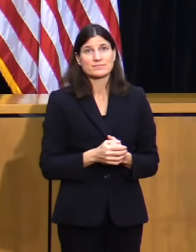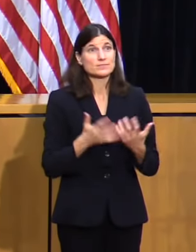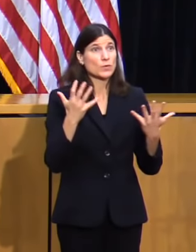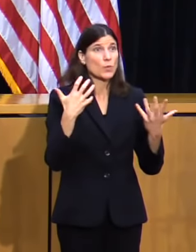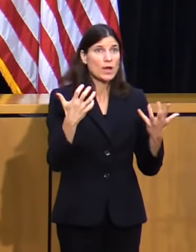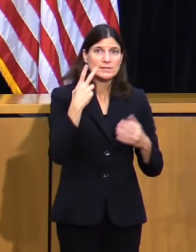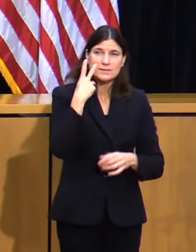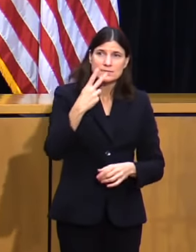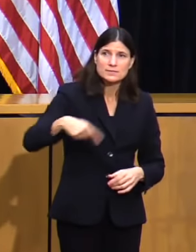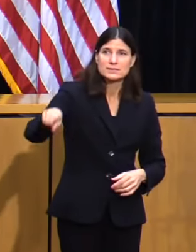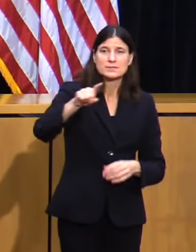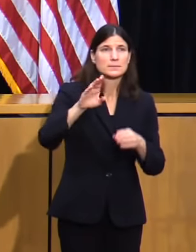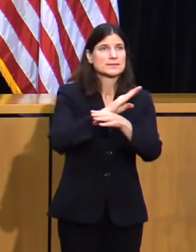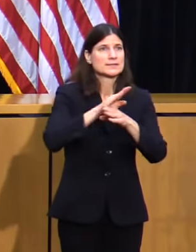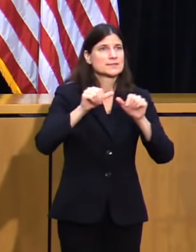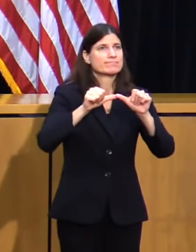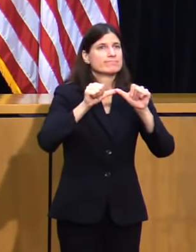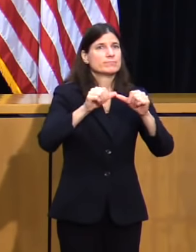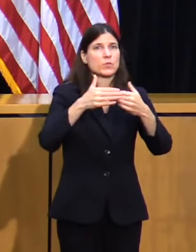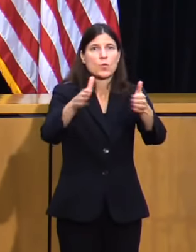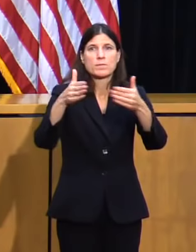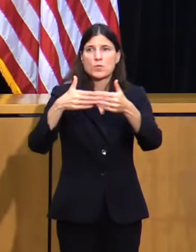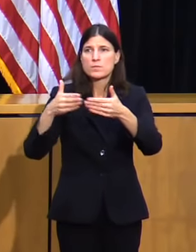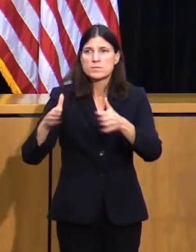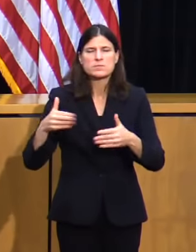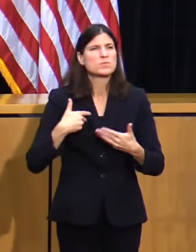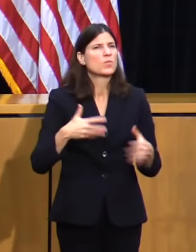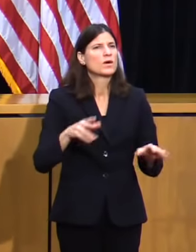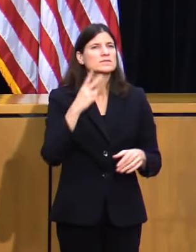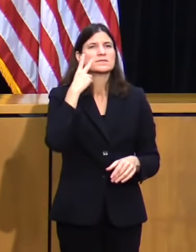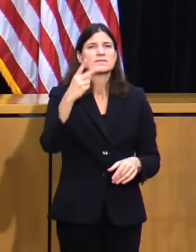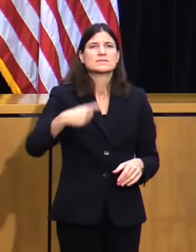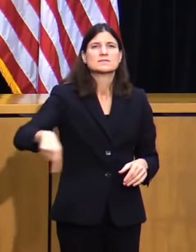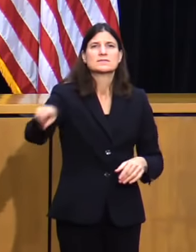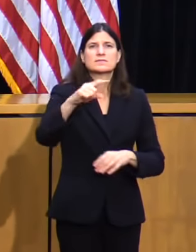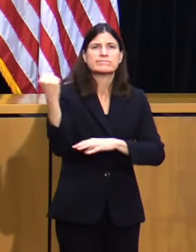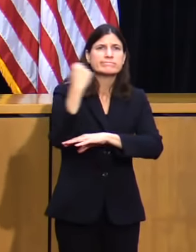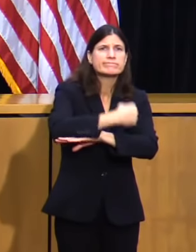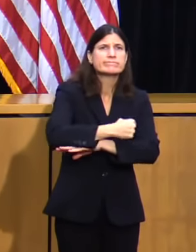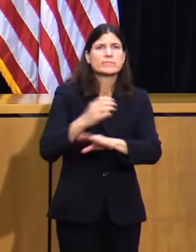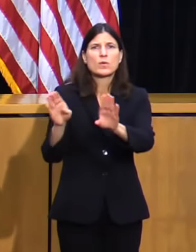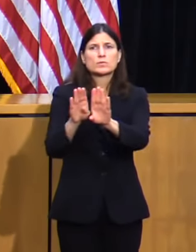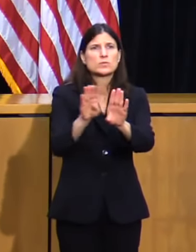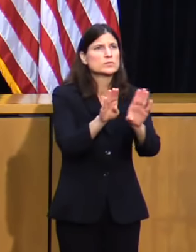and available to have people who work there and people shop there,